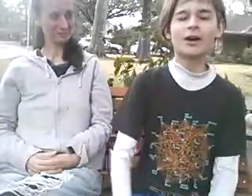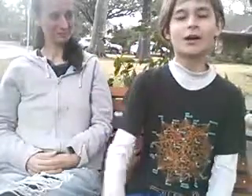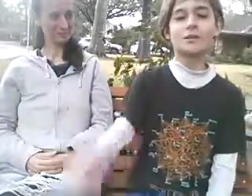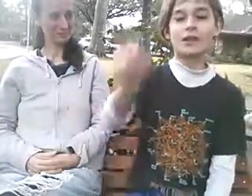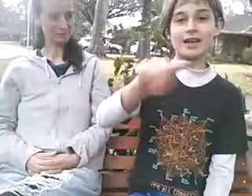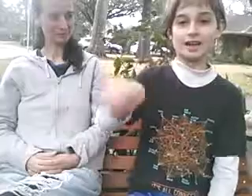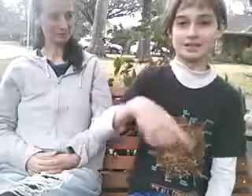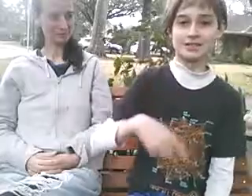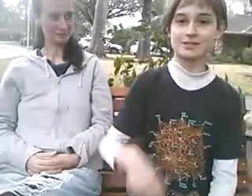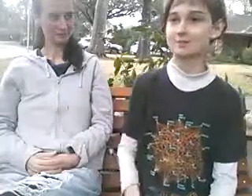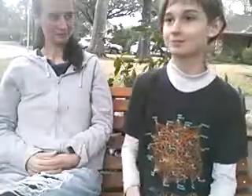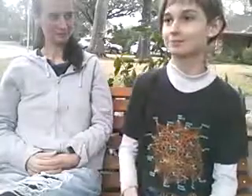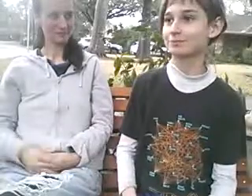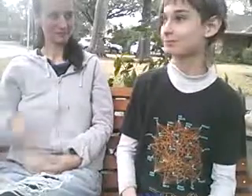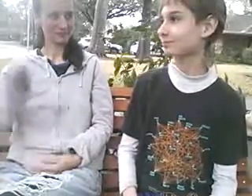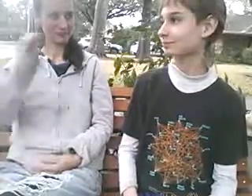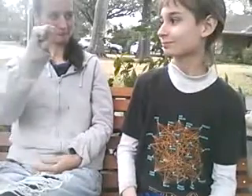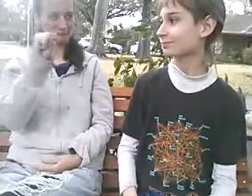R S